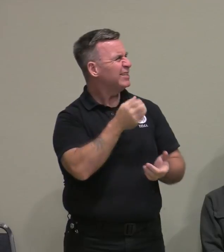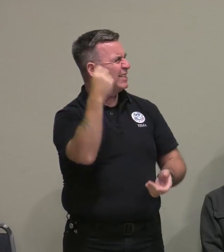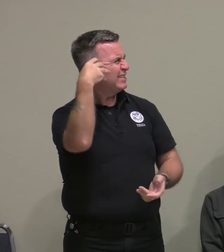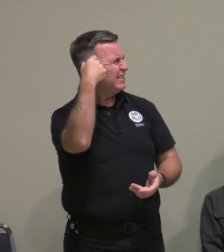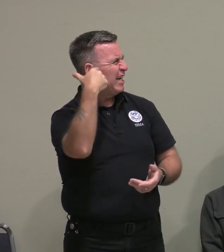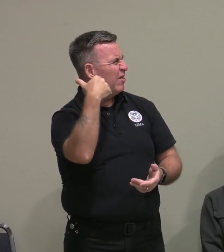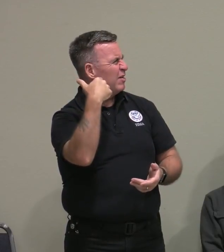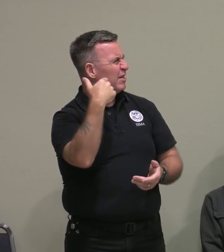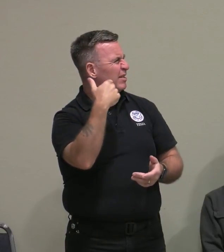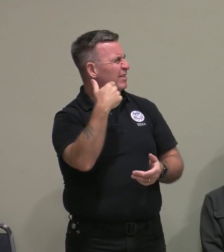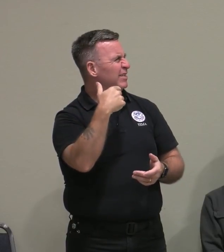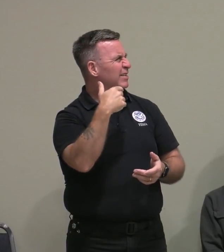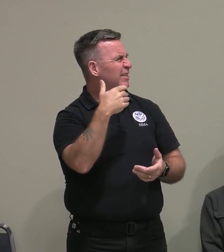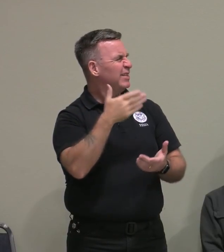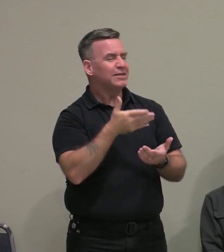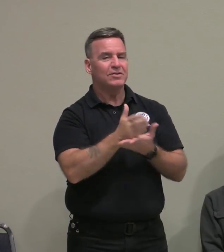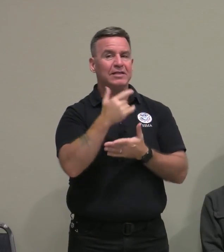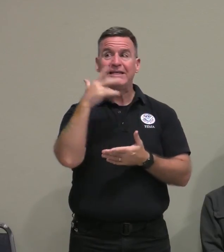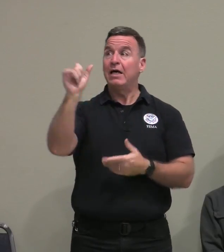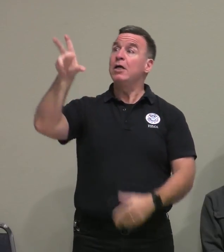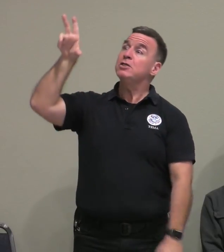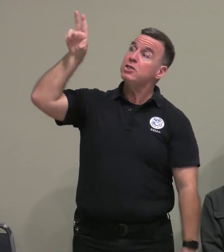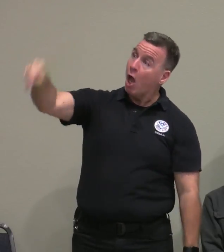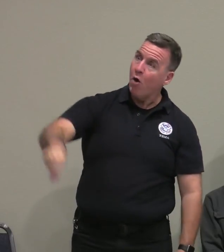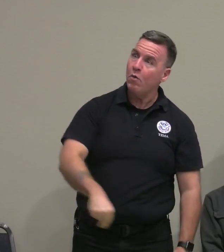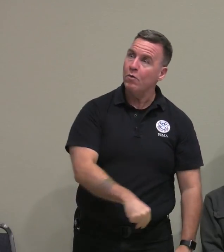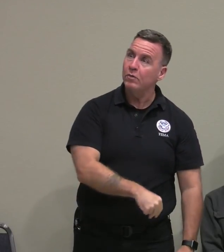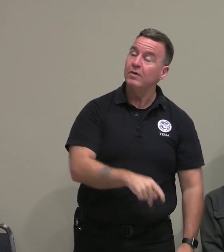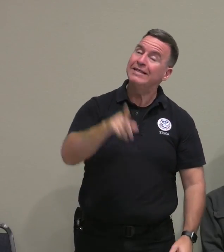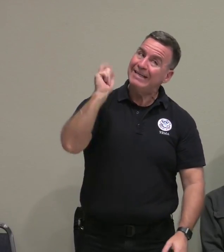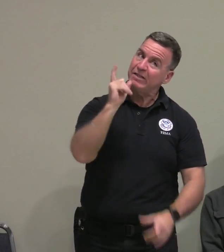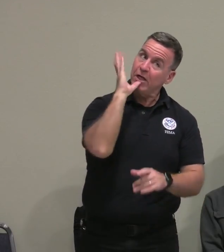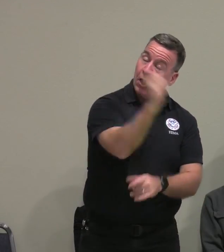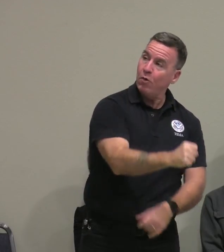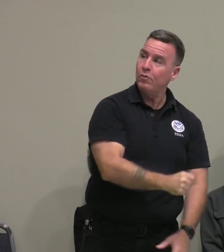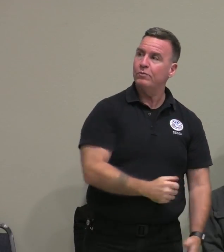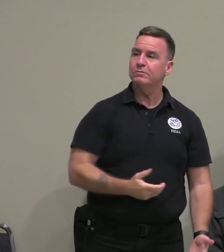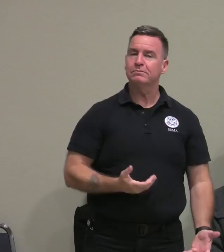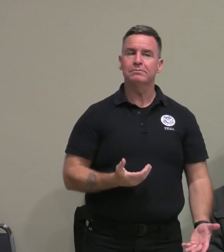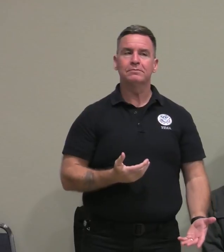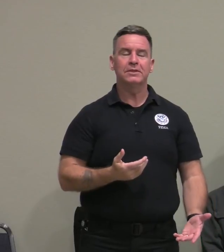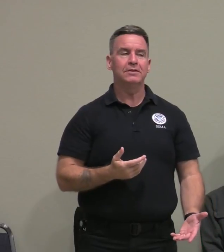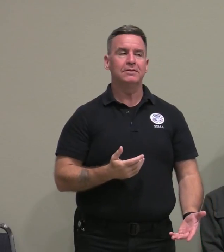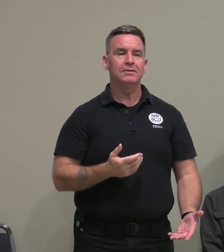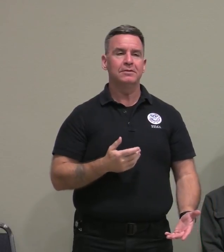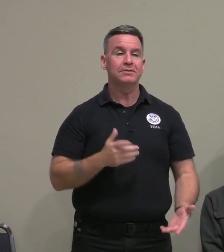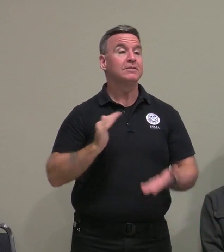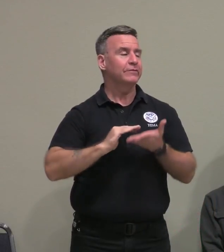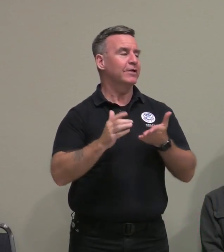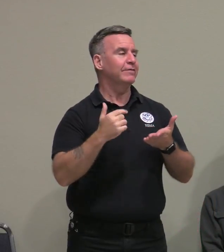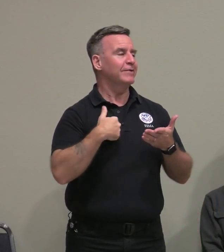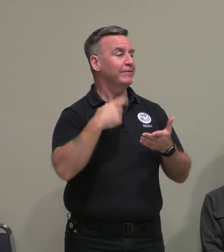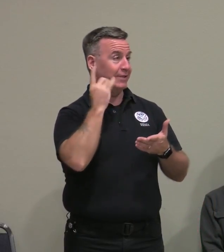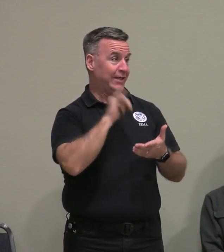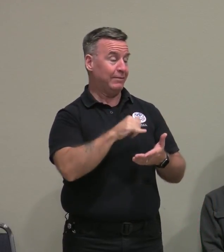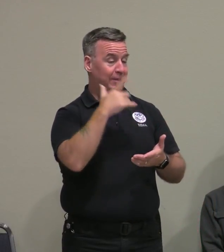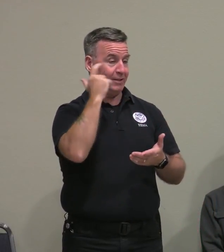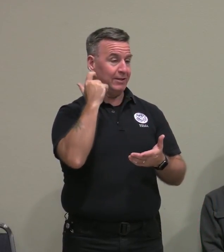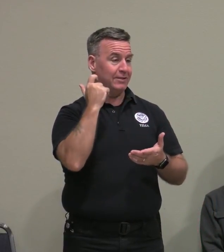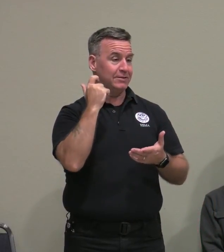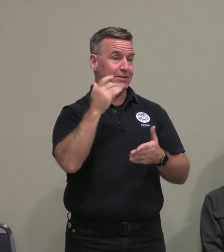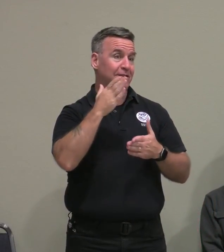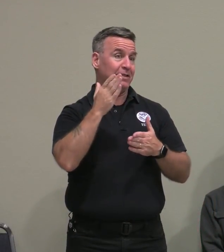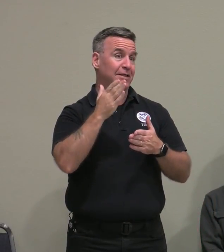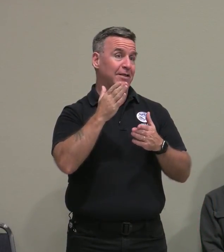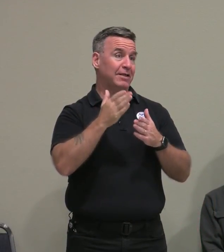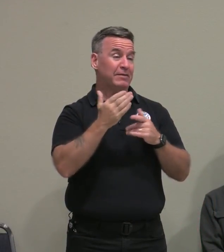a shower? It's okay to yell, no, we have to go. She's forgiven me for that because in